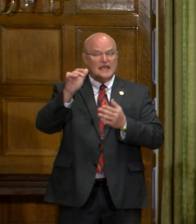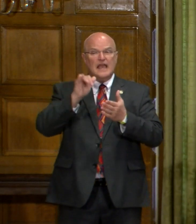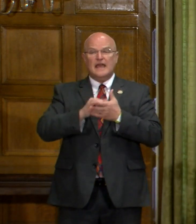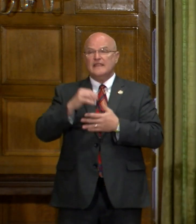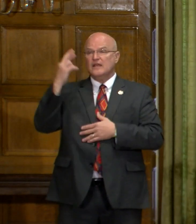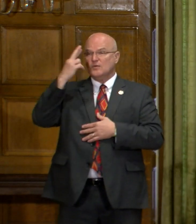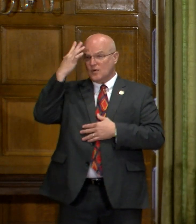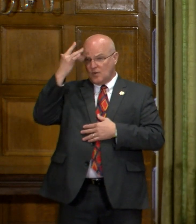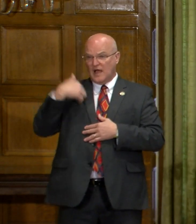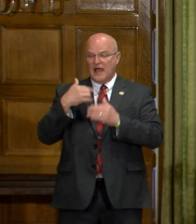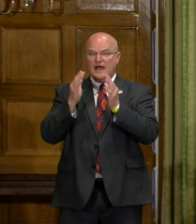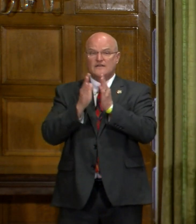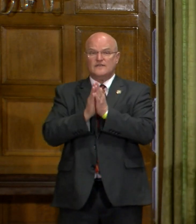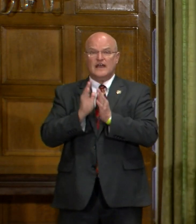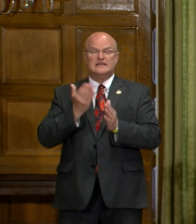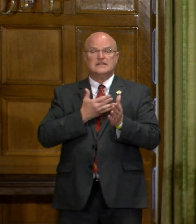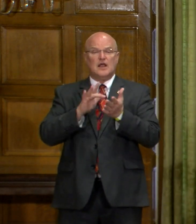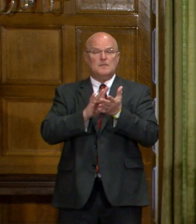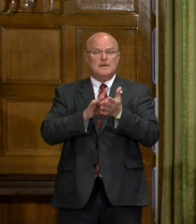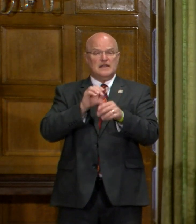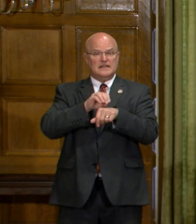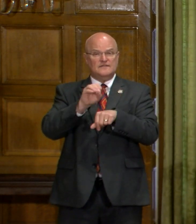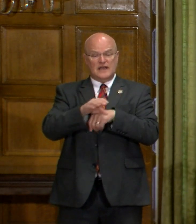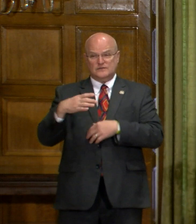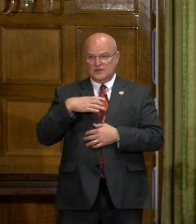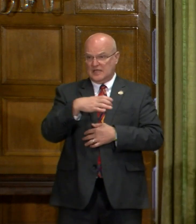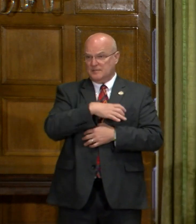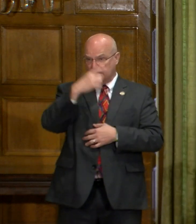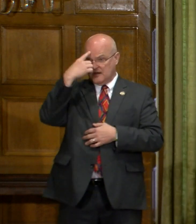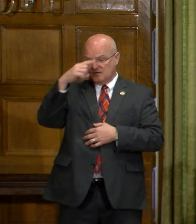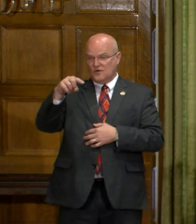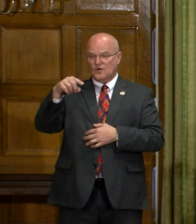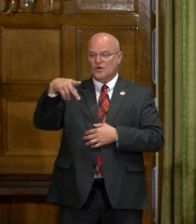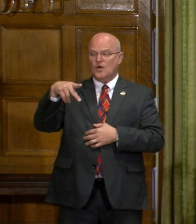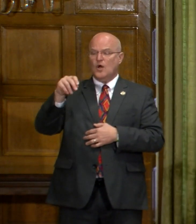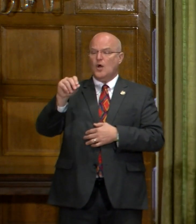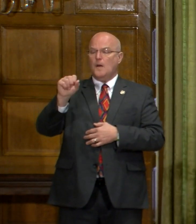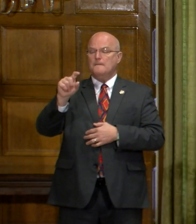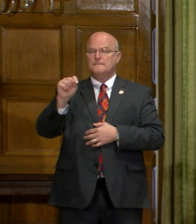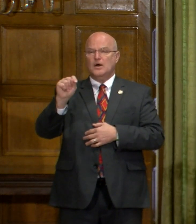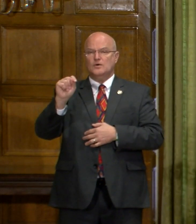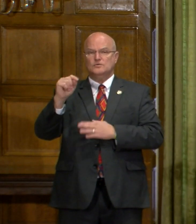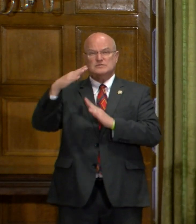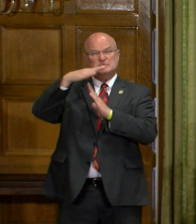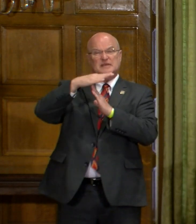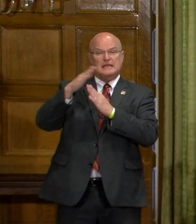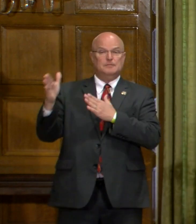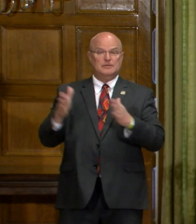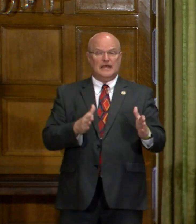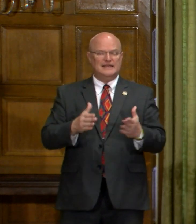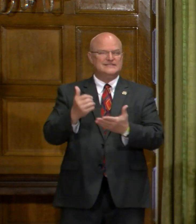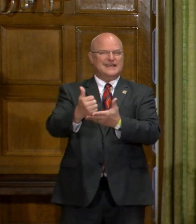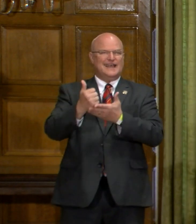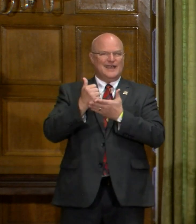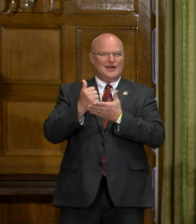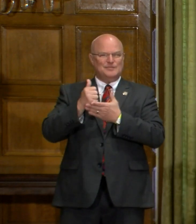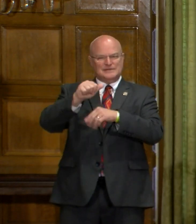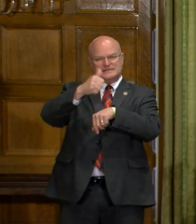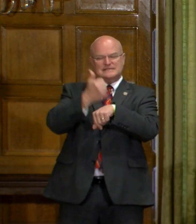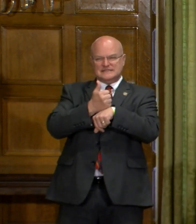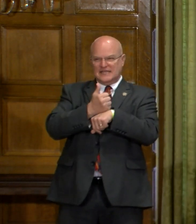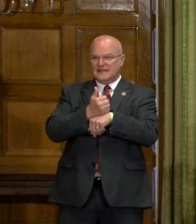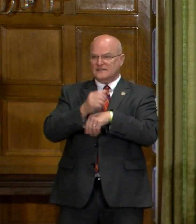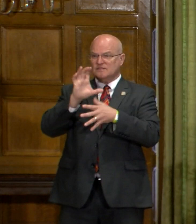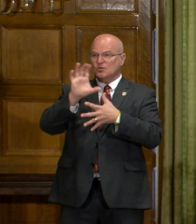the reason that I've asked our Medical Advisory Committee for post-peak plans to help us set the